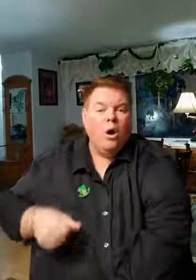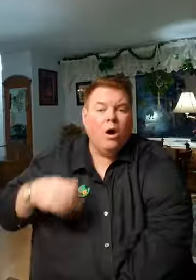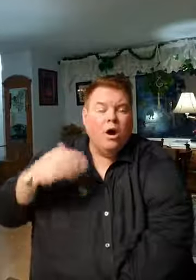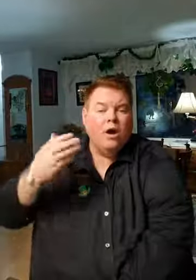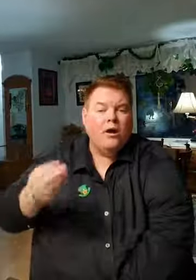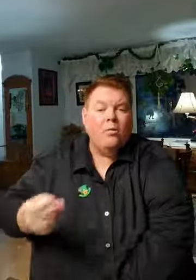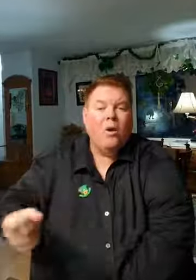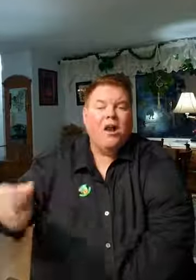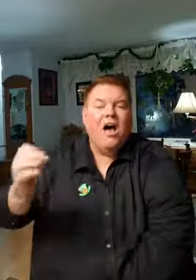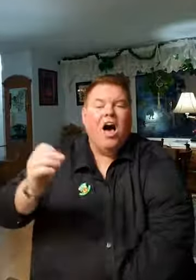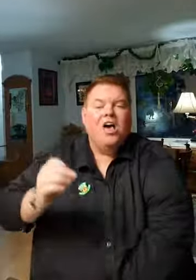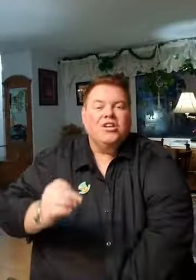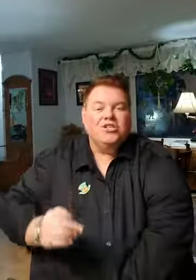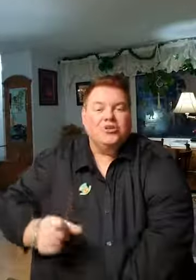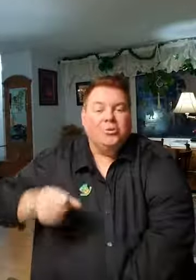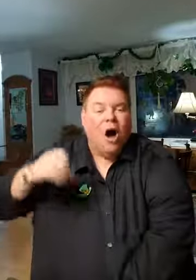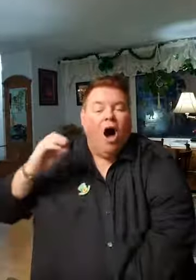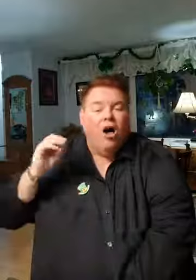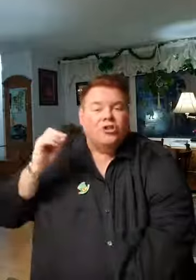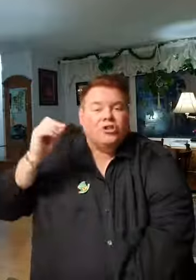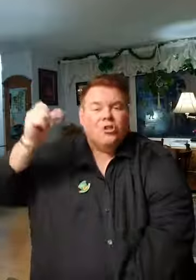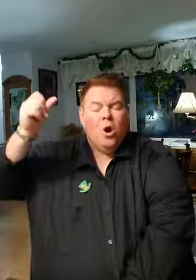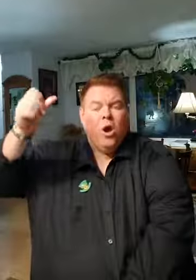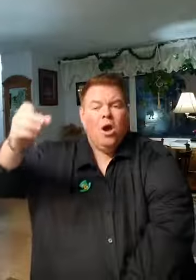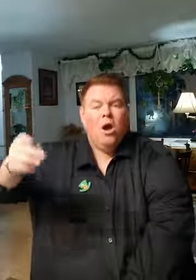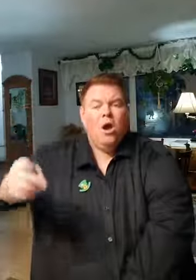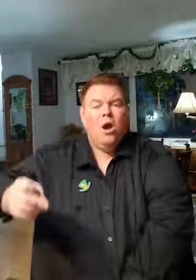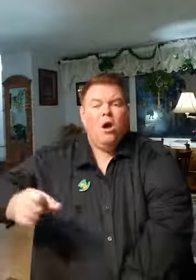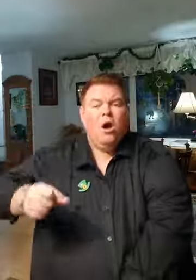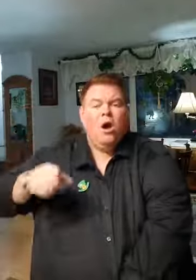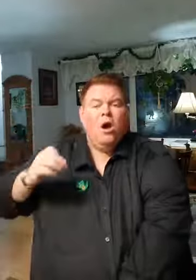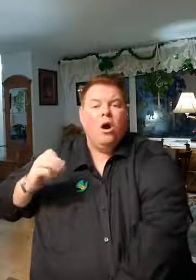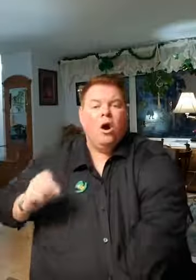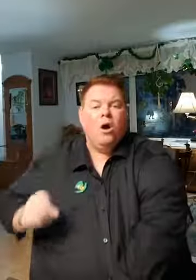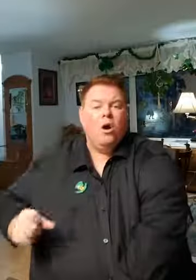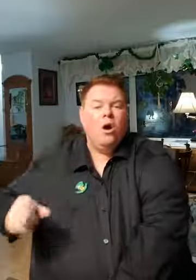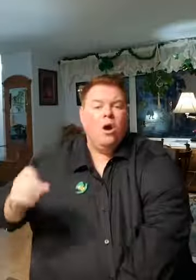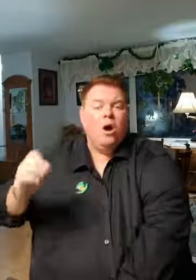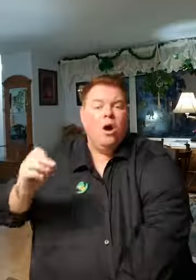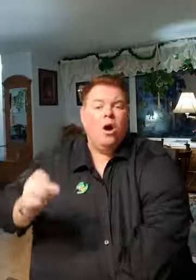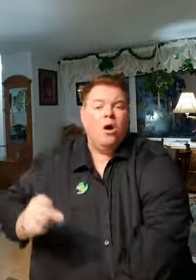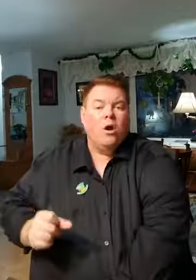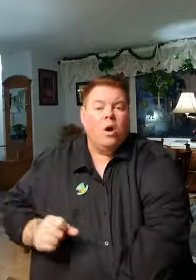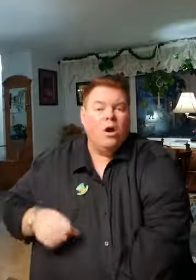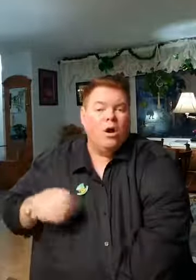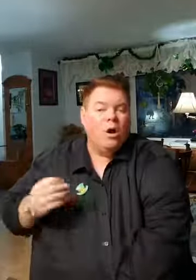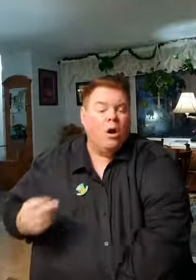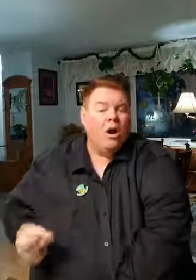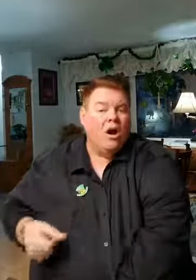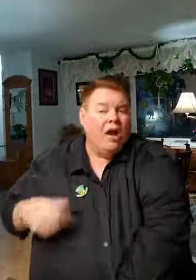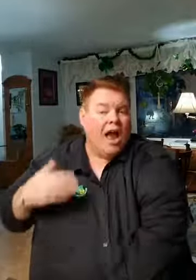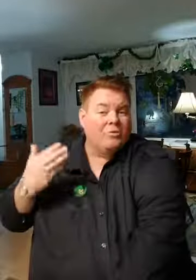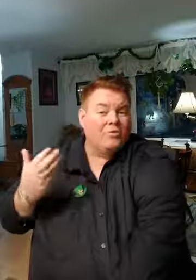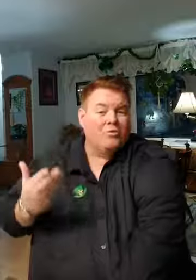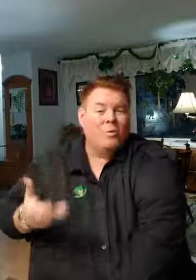oy. One, two. Shoy oy oy oy oy oy oy oy. And we'll do one